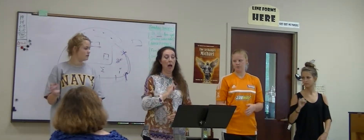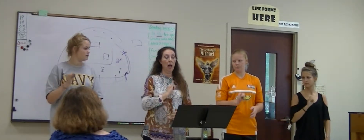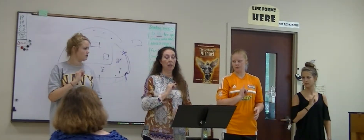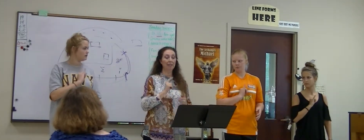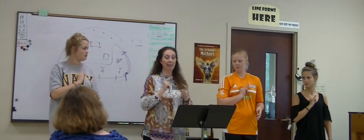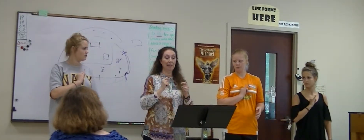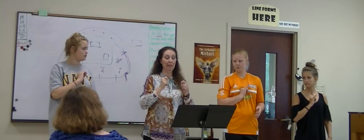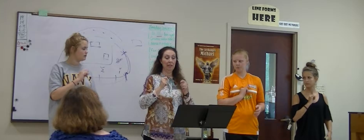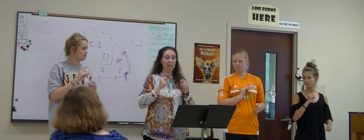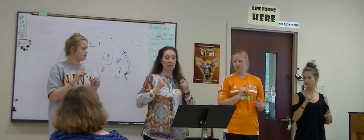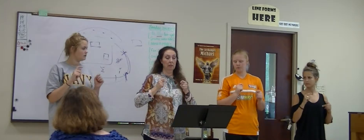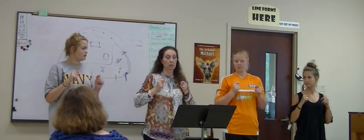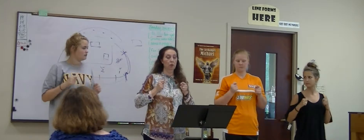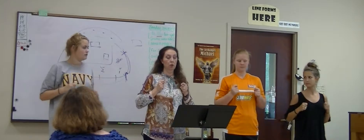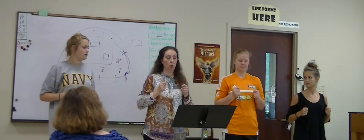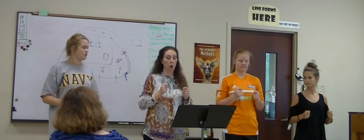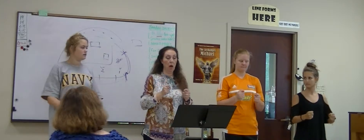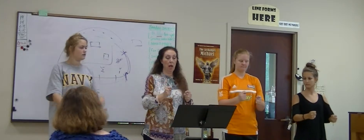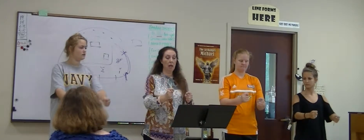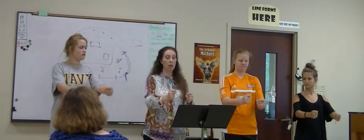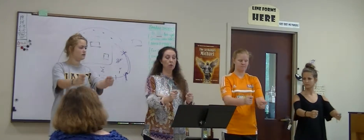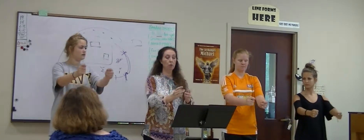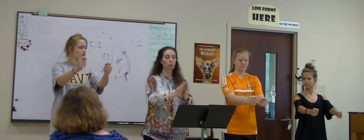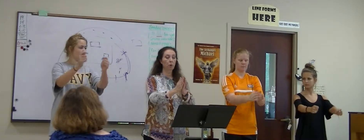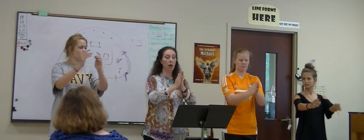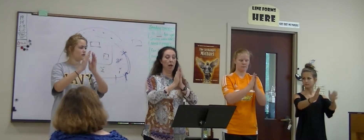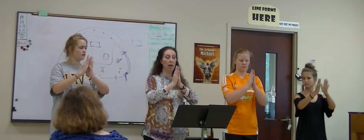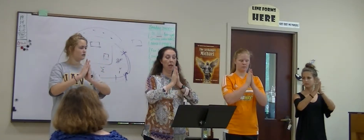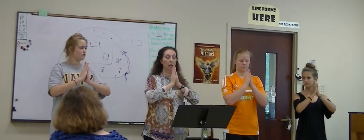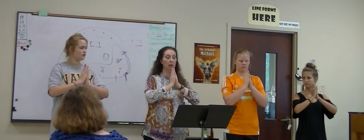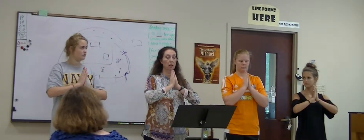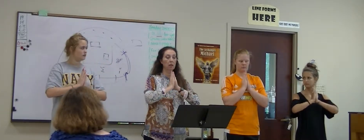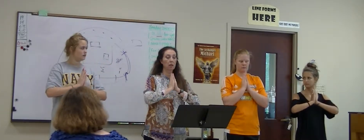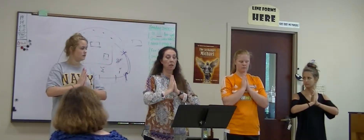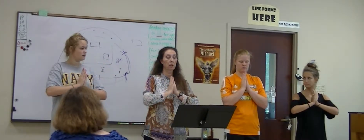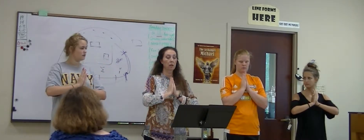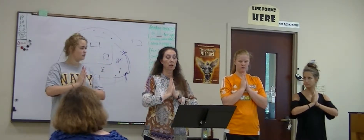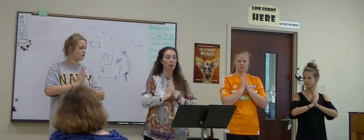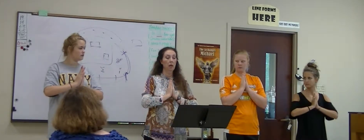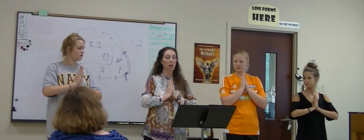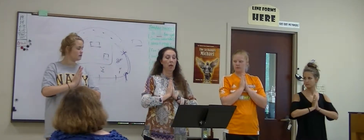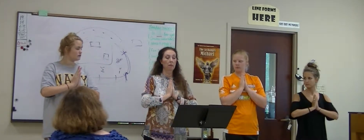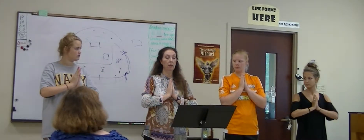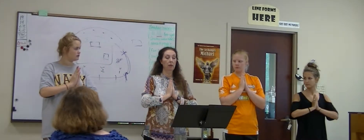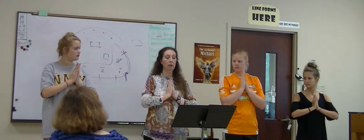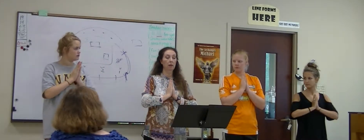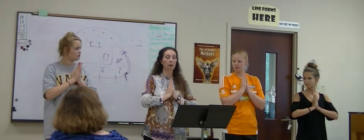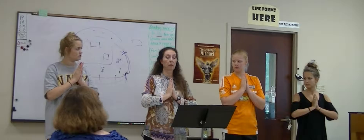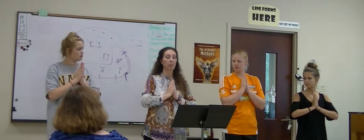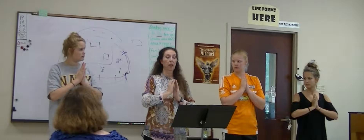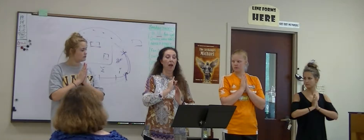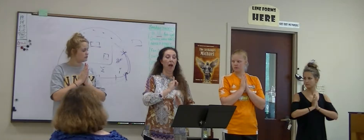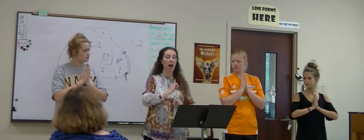I tease, try to pray, and then